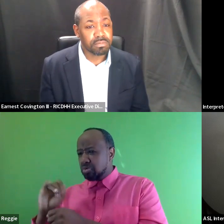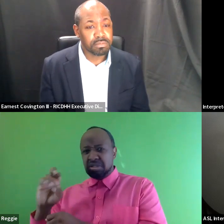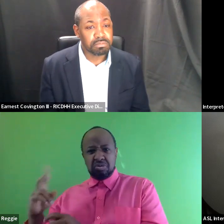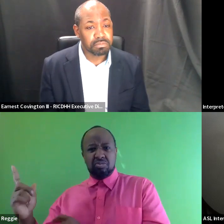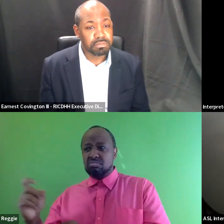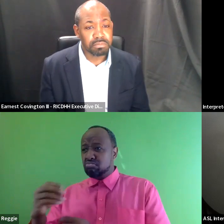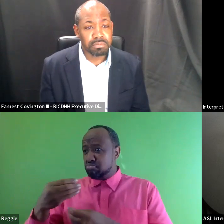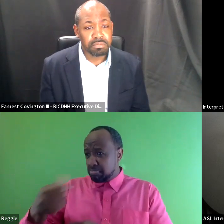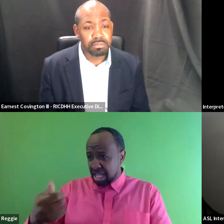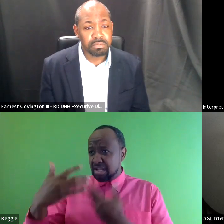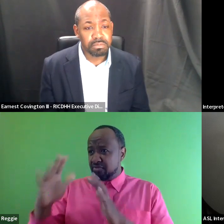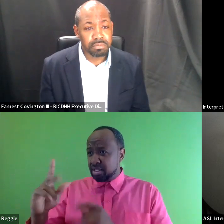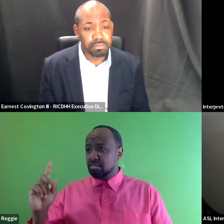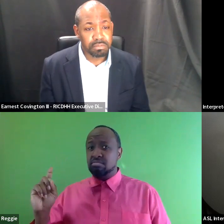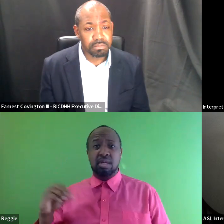the little convenient mart.